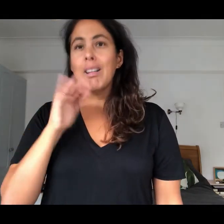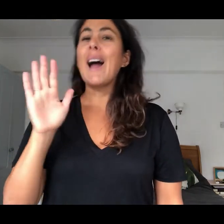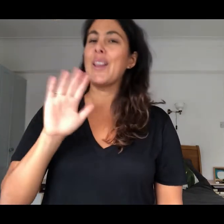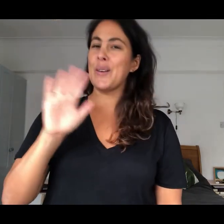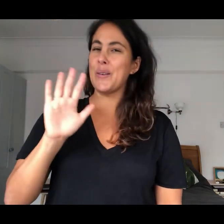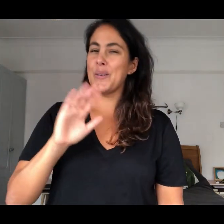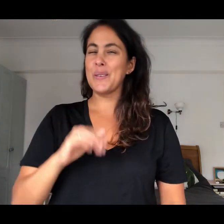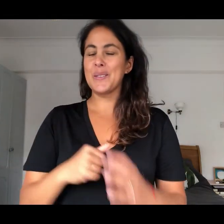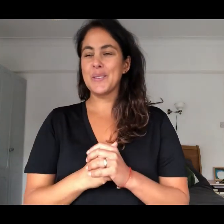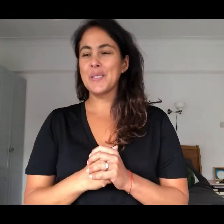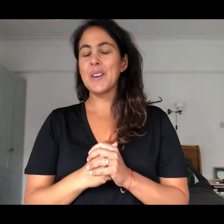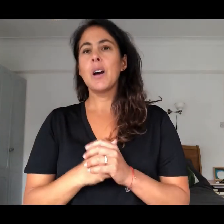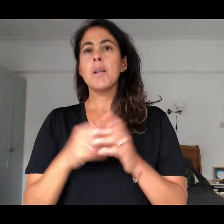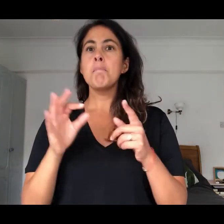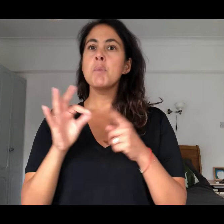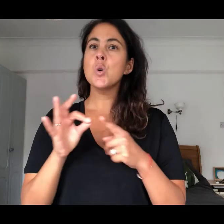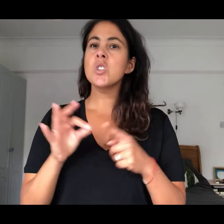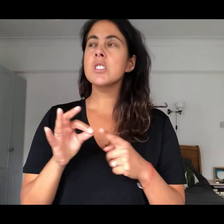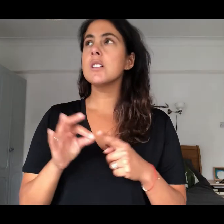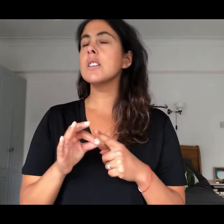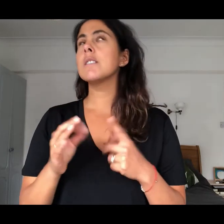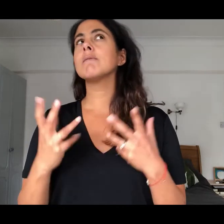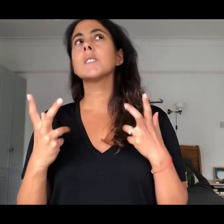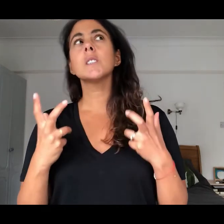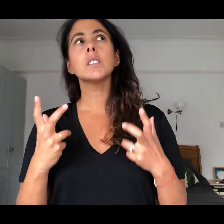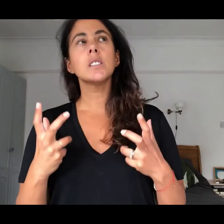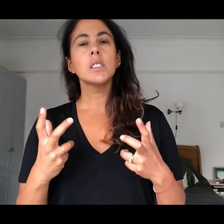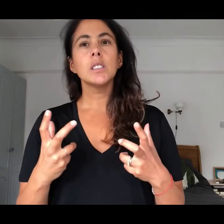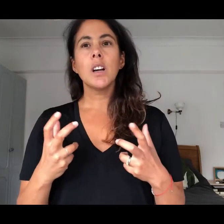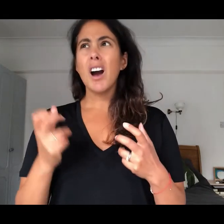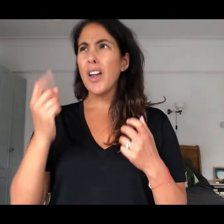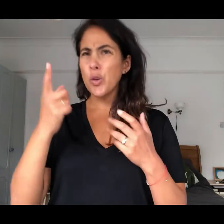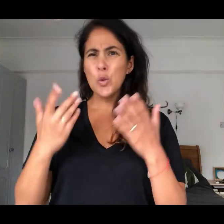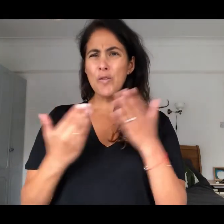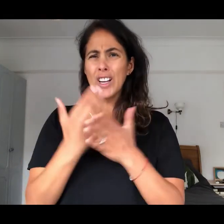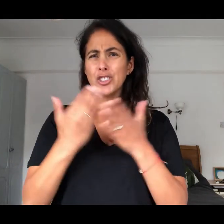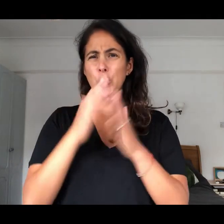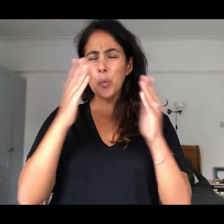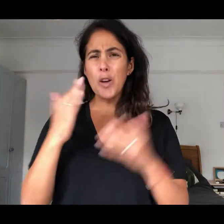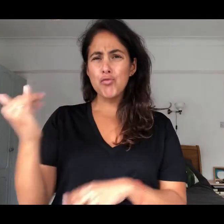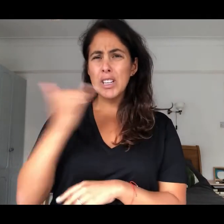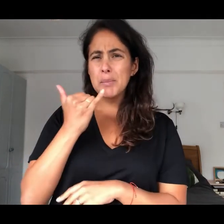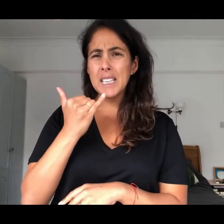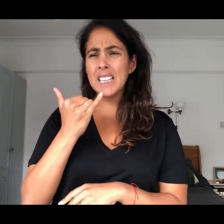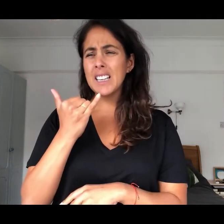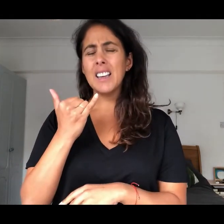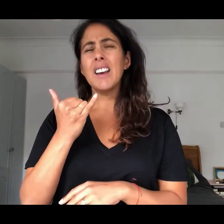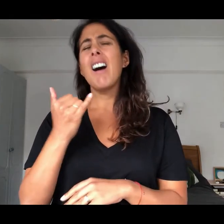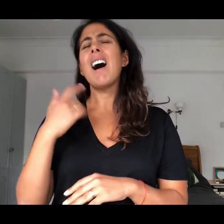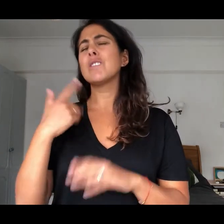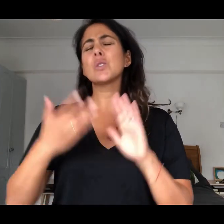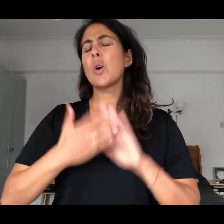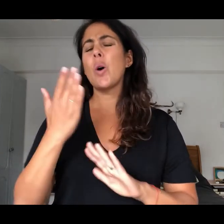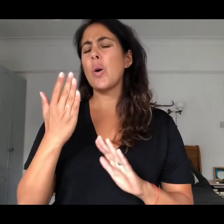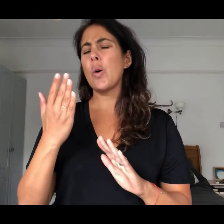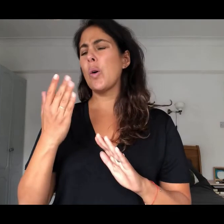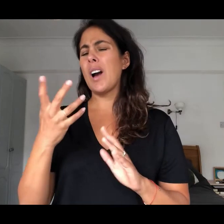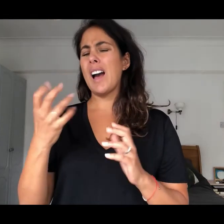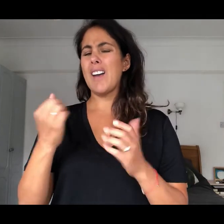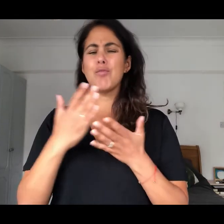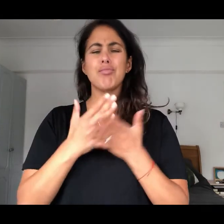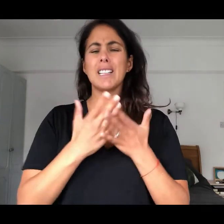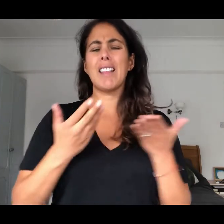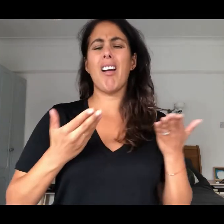Hello, I'm Portia, for God's sake. I thought you were Fashion World calling me back. I have to go. I've got